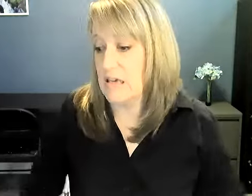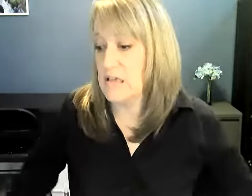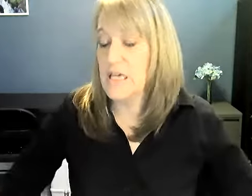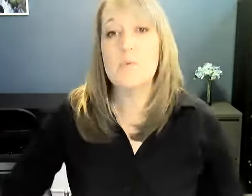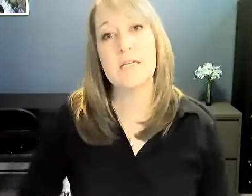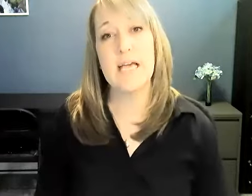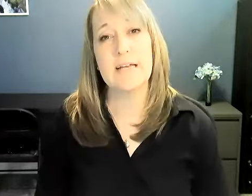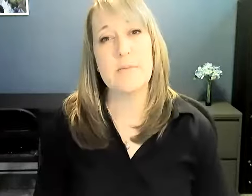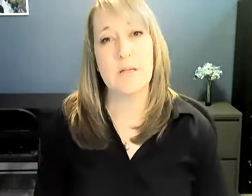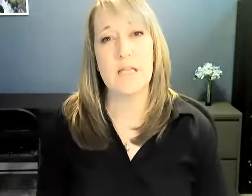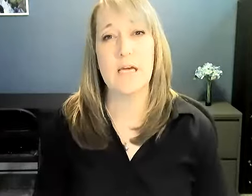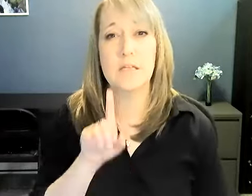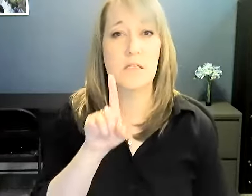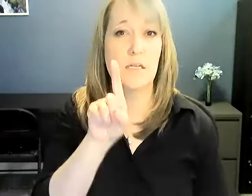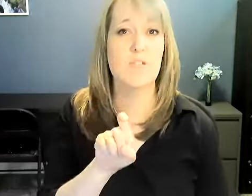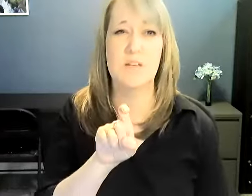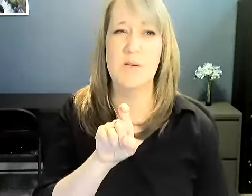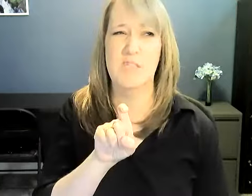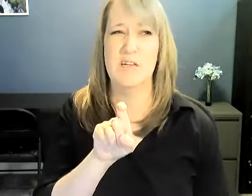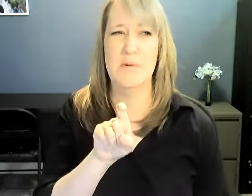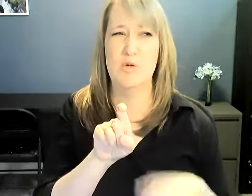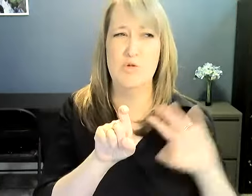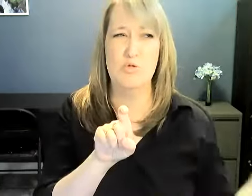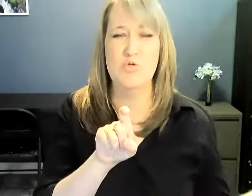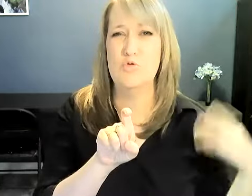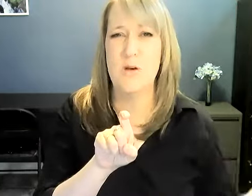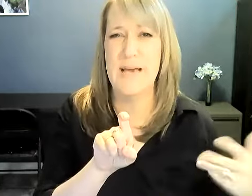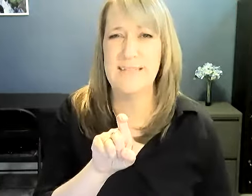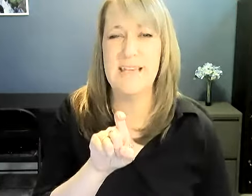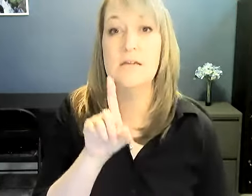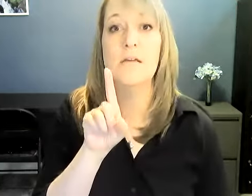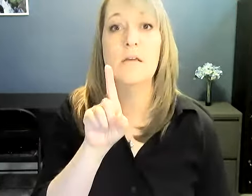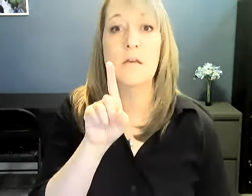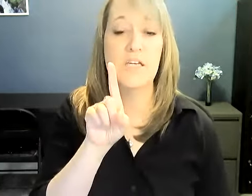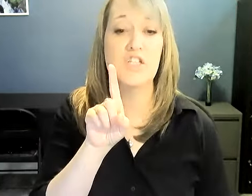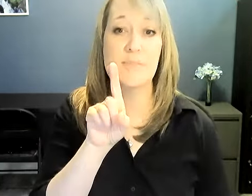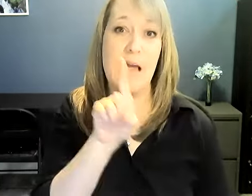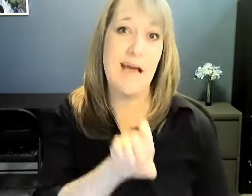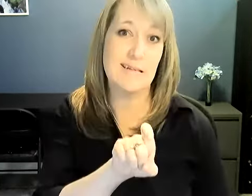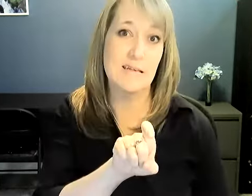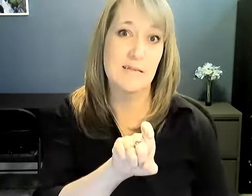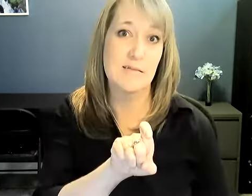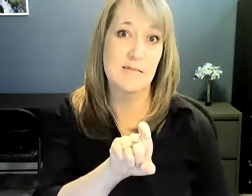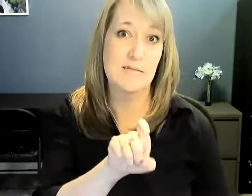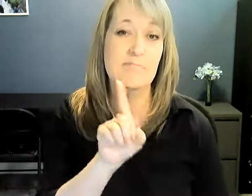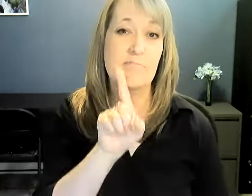yeah, I wanted to ask about that, and I'm not really talking about who I'm asking, it can just be ask.